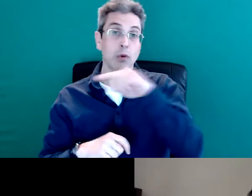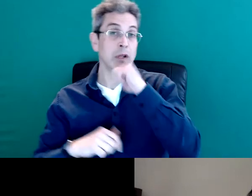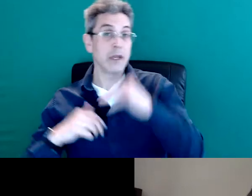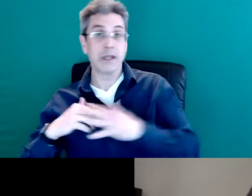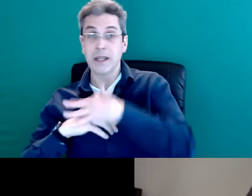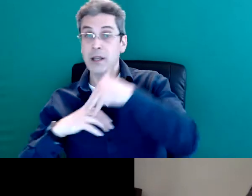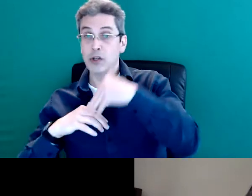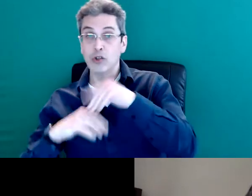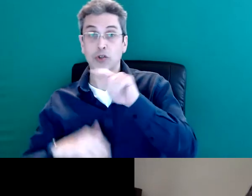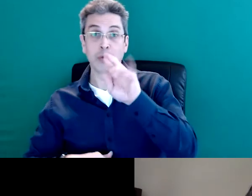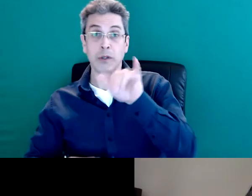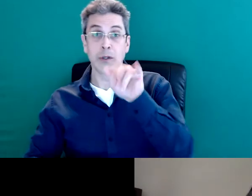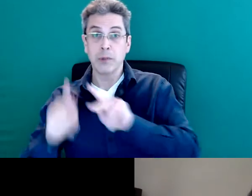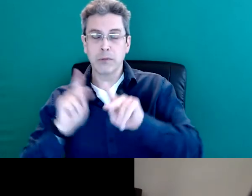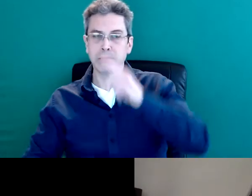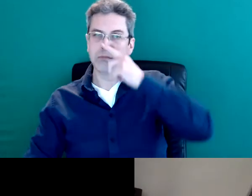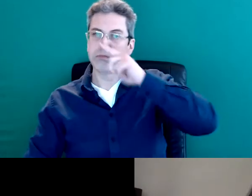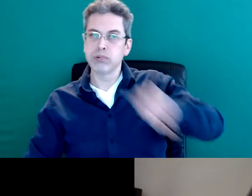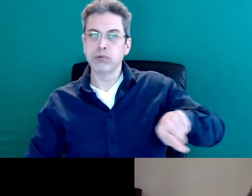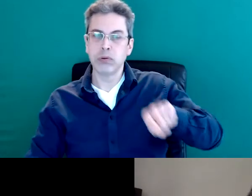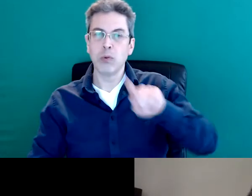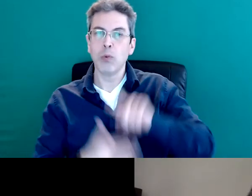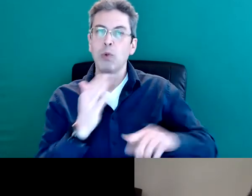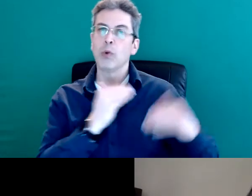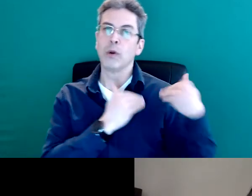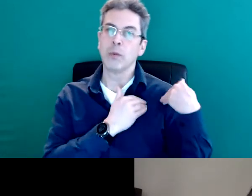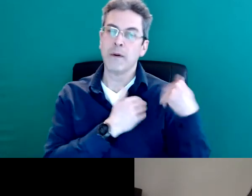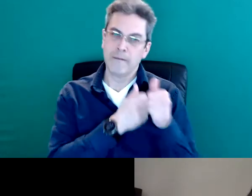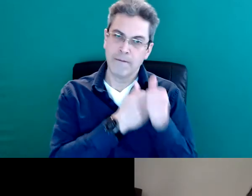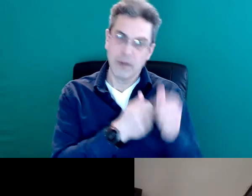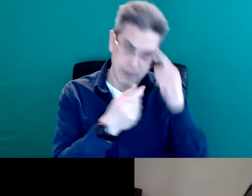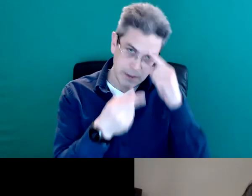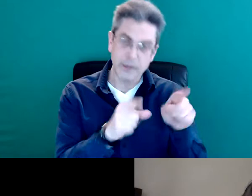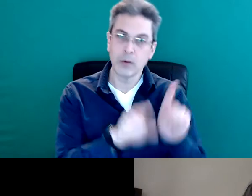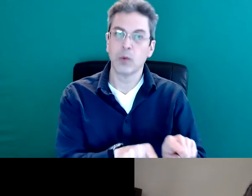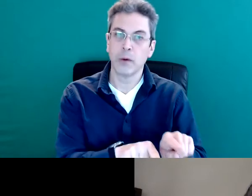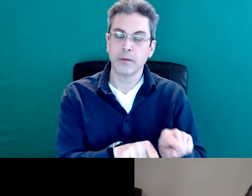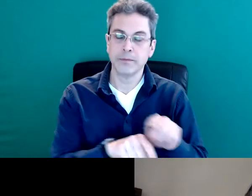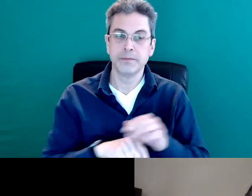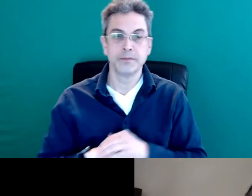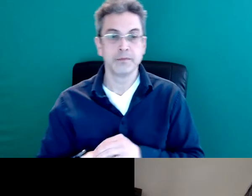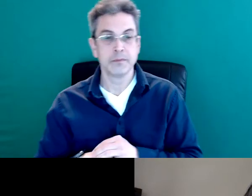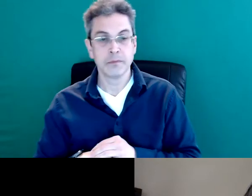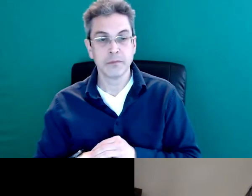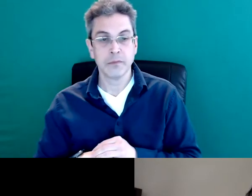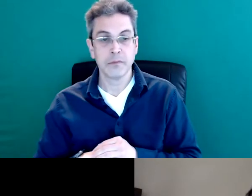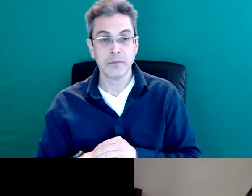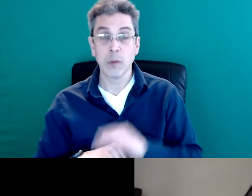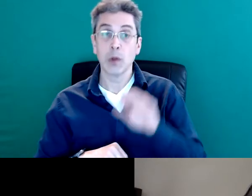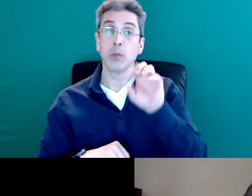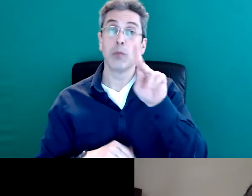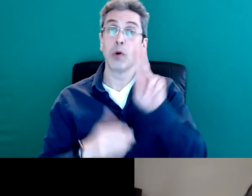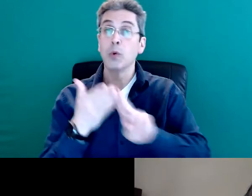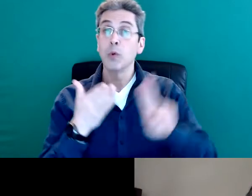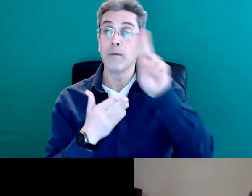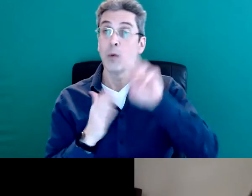people to uphold their responsibilities within the Dish With One Spoon Covenant. In our various roles at Brock University or wherever you